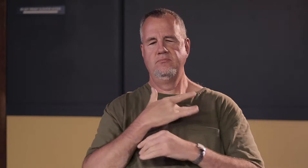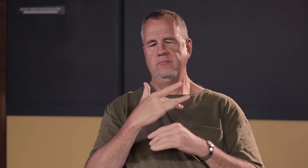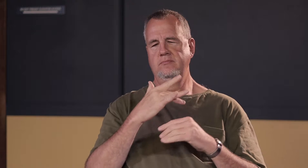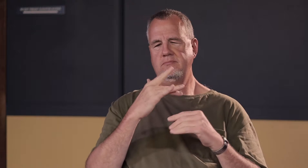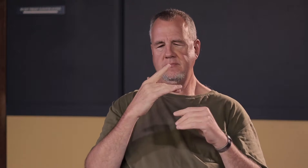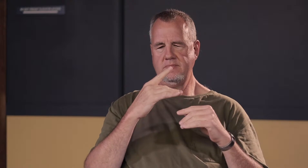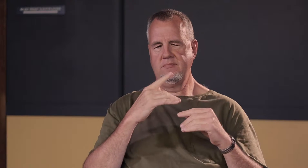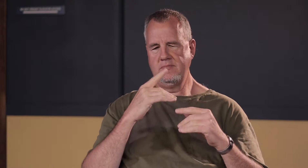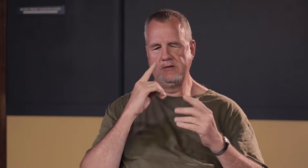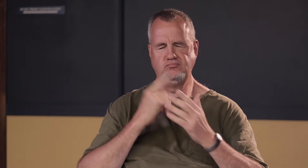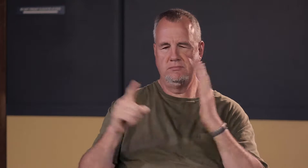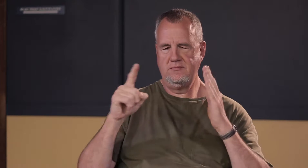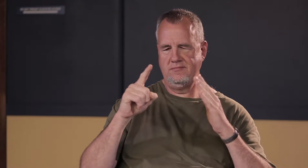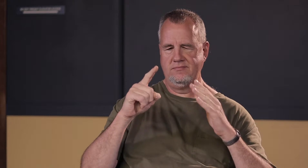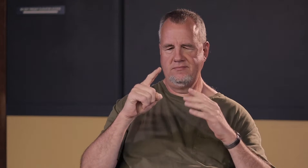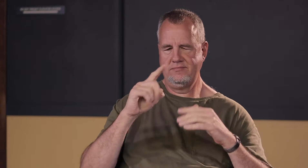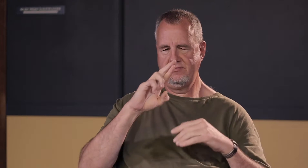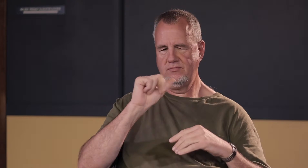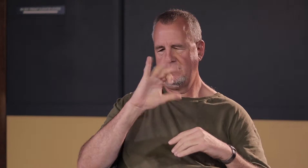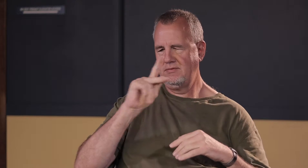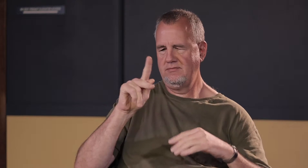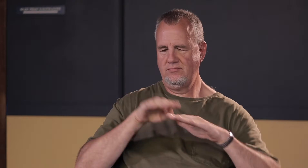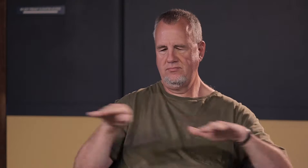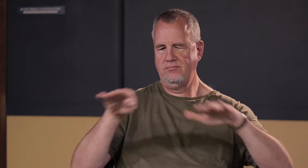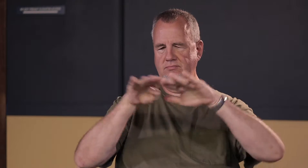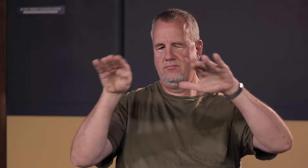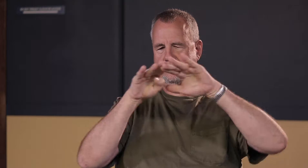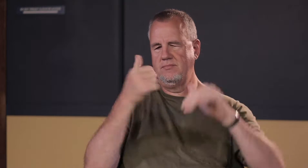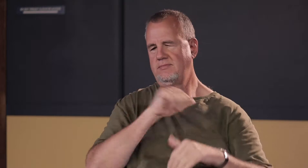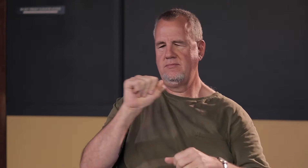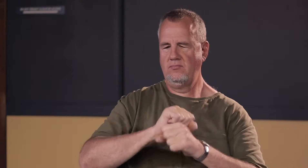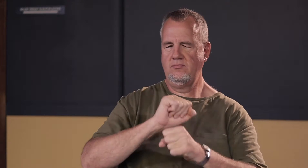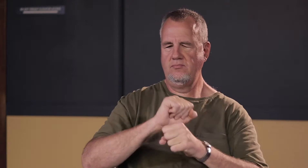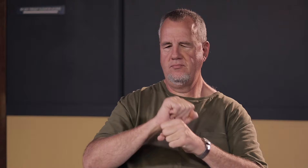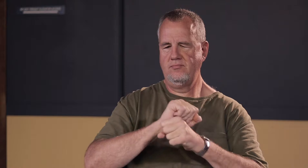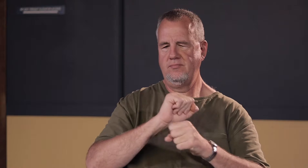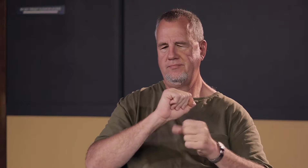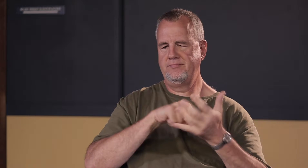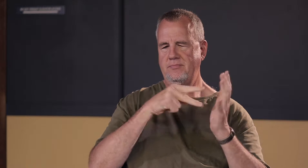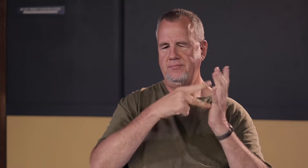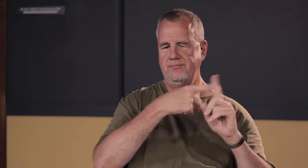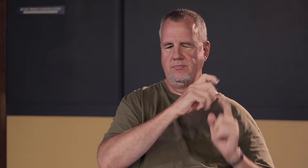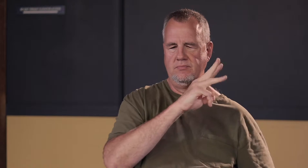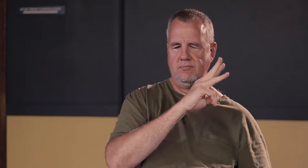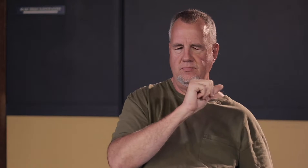Well, typically in the morning what I'll do is I'll check a rack in my workstation if there's any